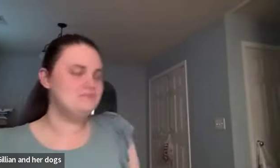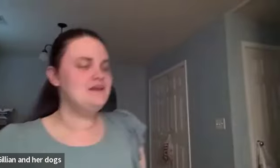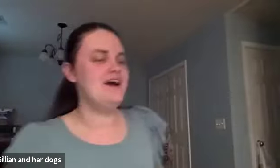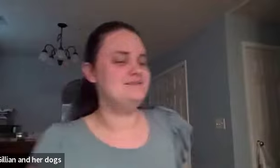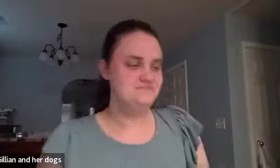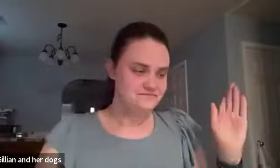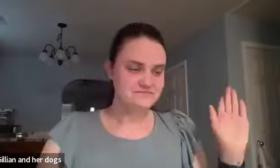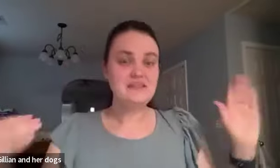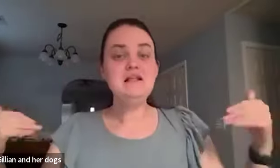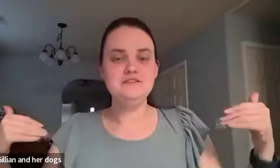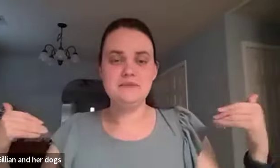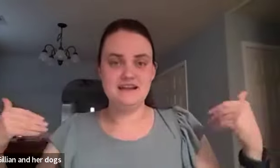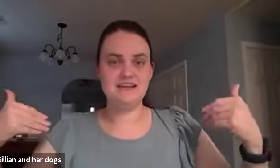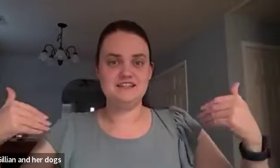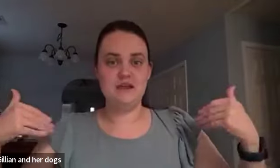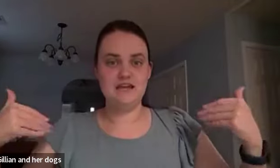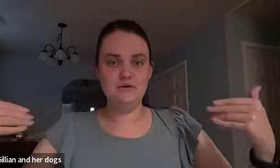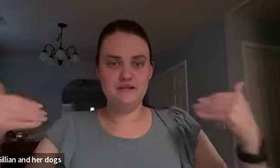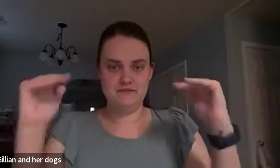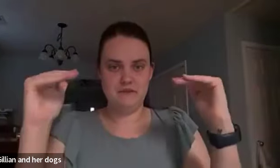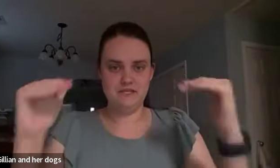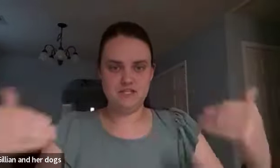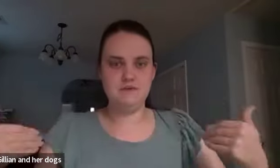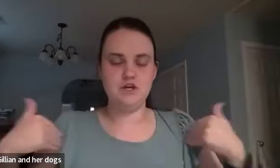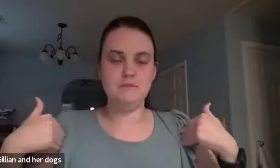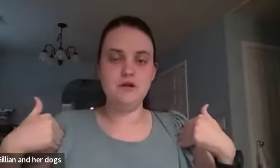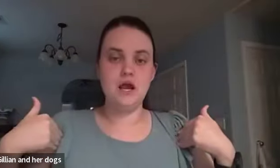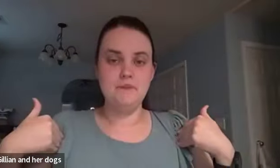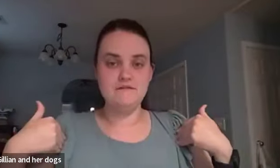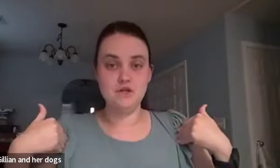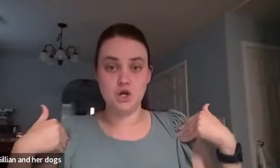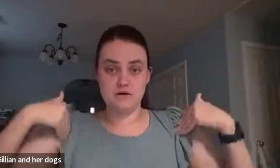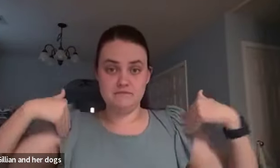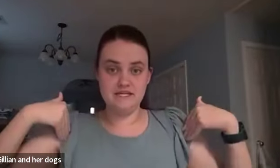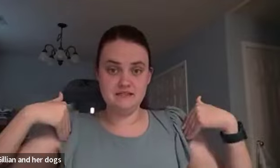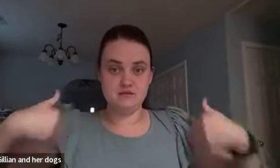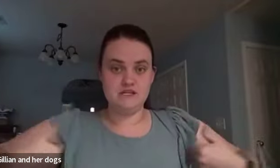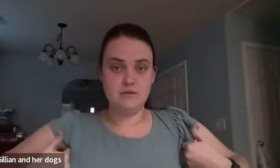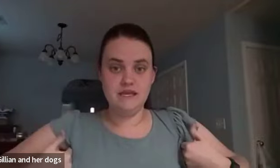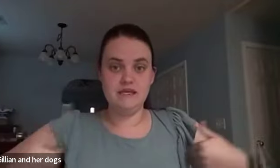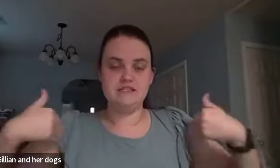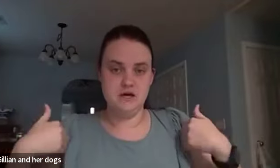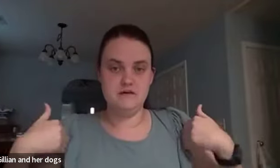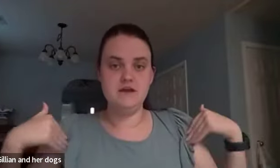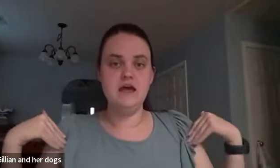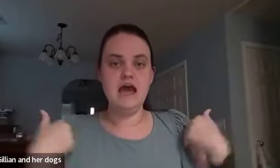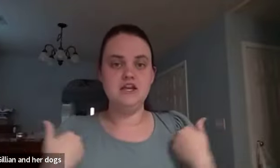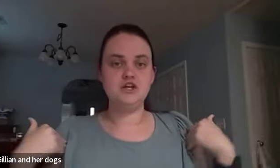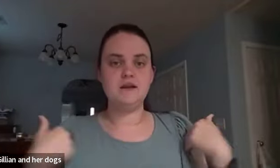you. So back again. So animal, and you have that bench shape. You're gonna put it above your armpit. So it's not going in, it's above. And you're